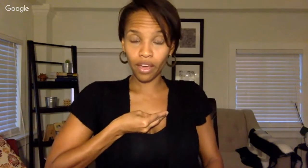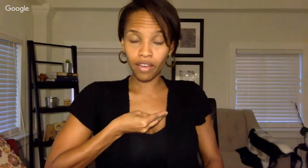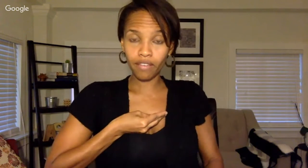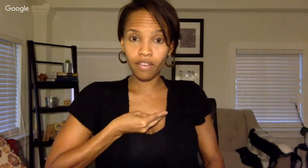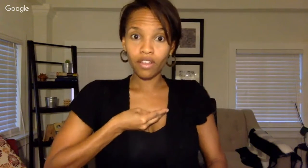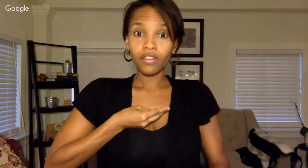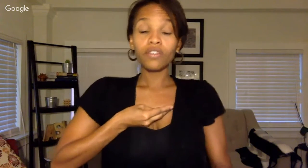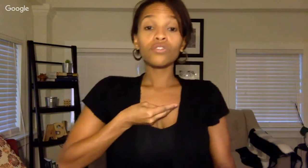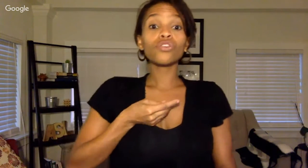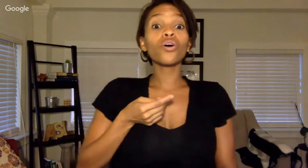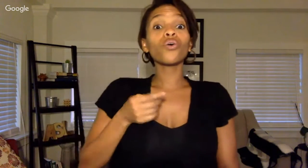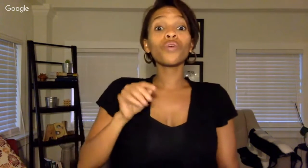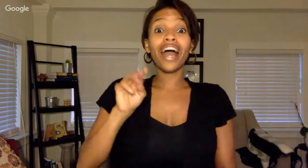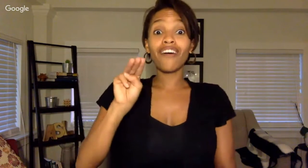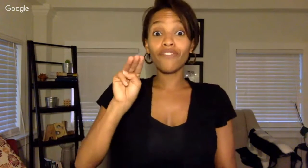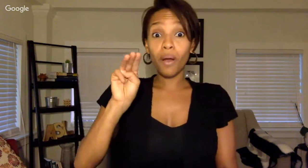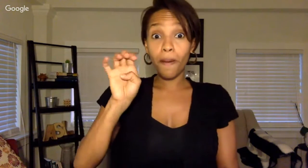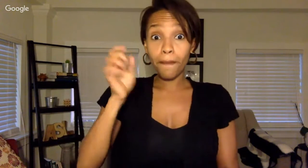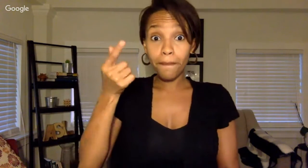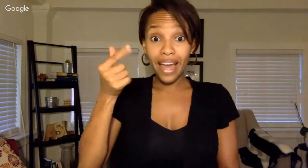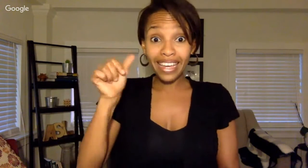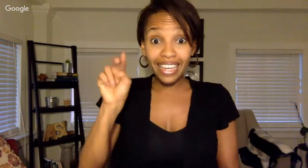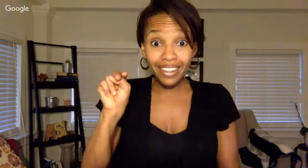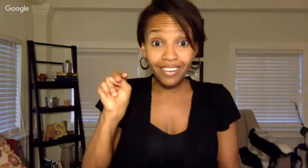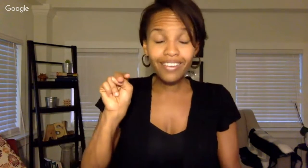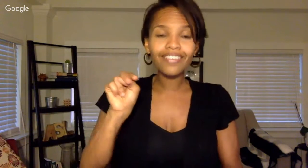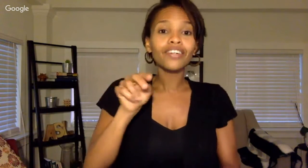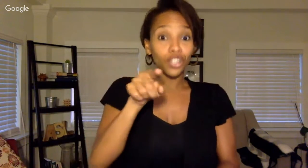okay? So we have Megan,